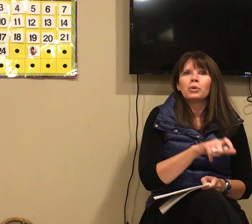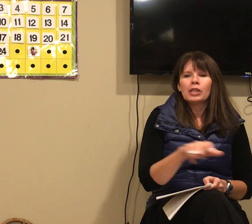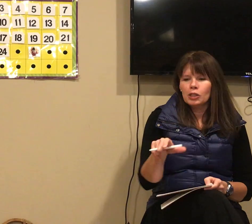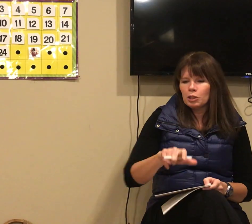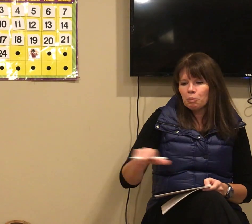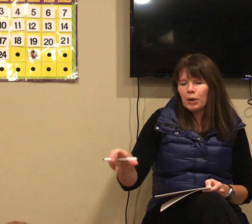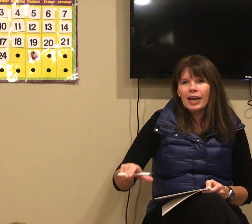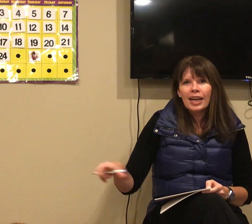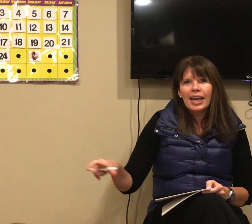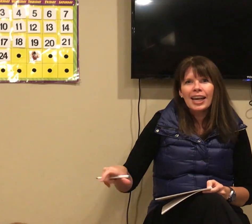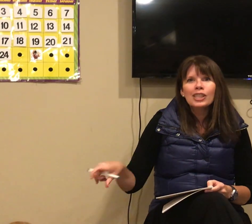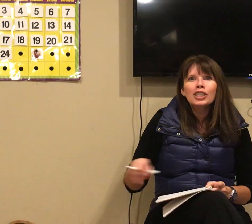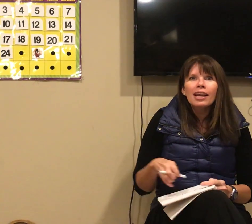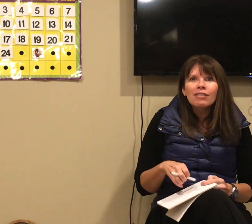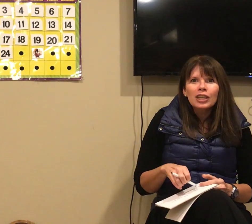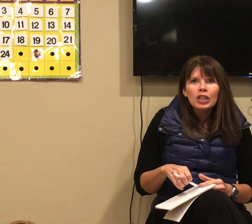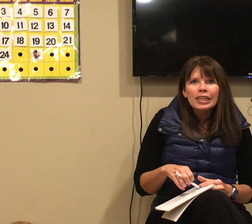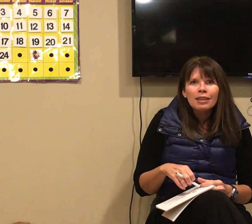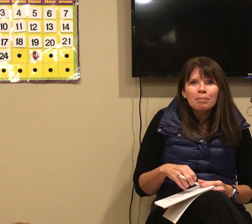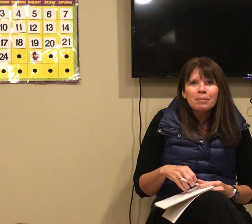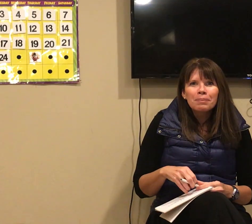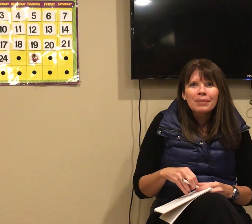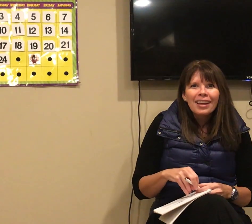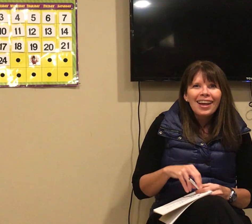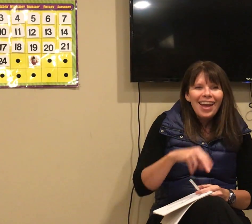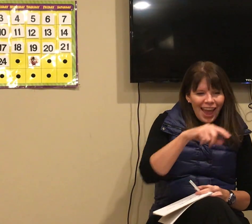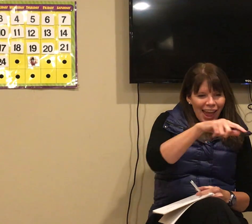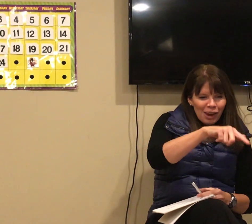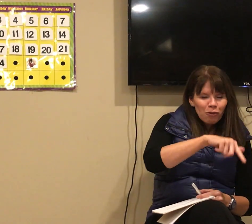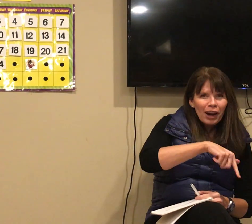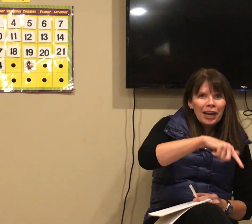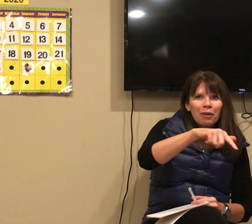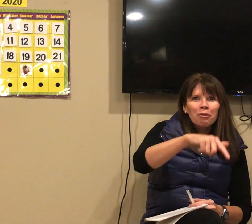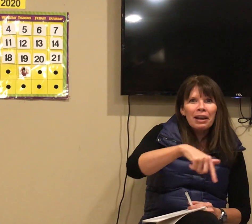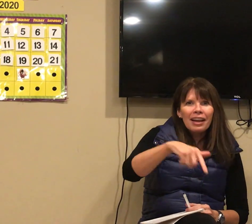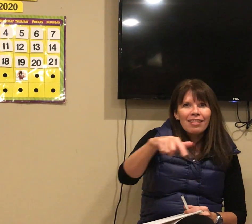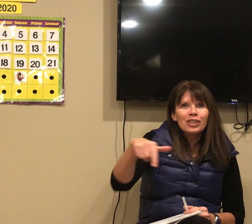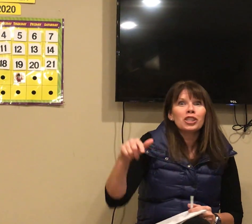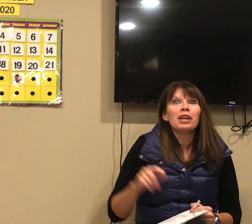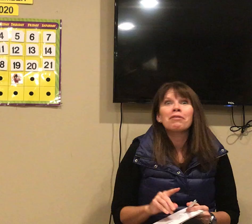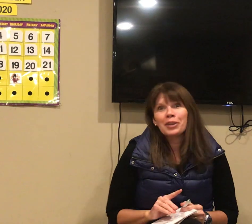can spray shaving cream and write it right in the shaving